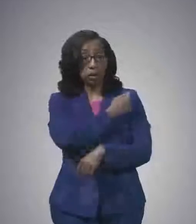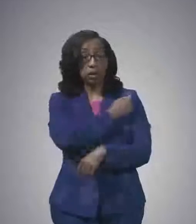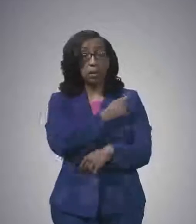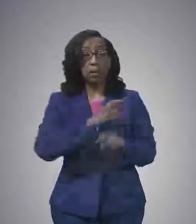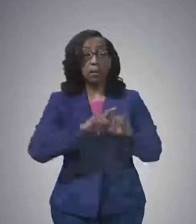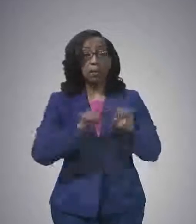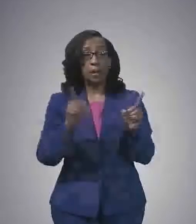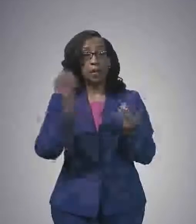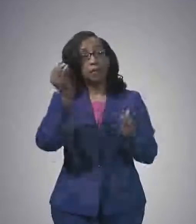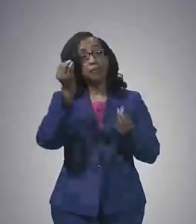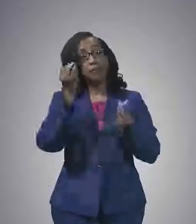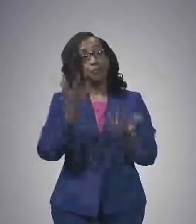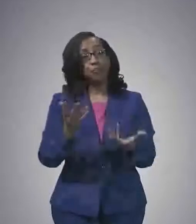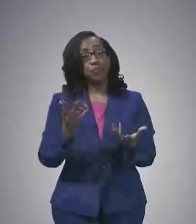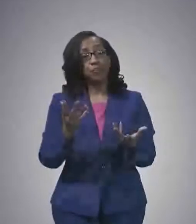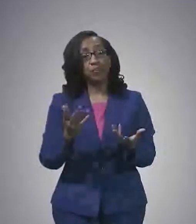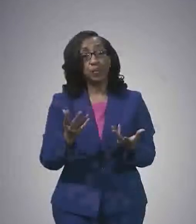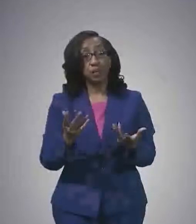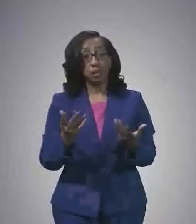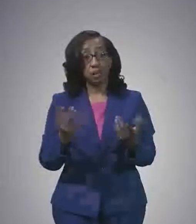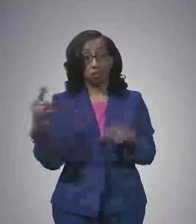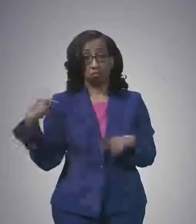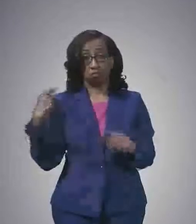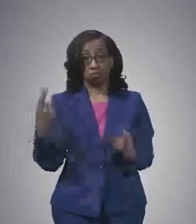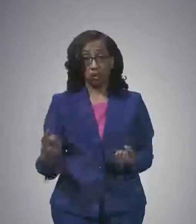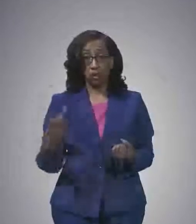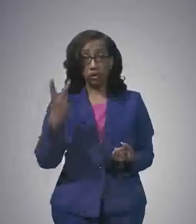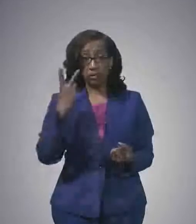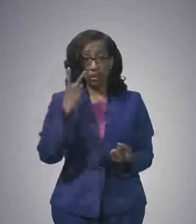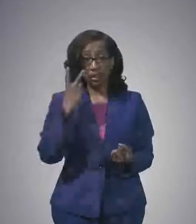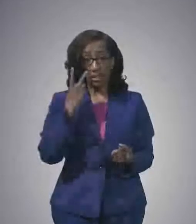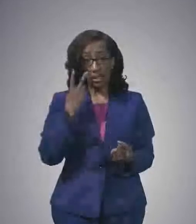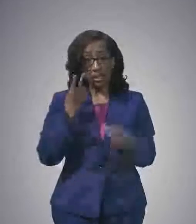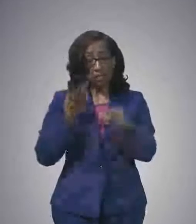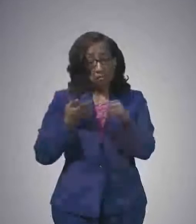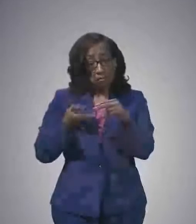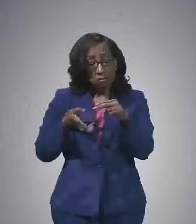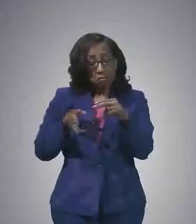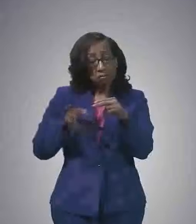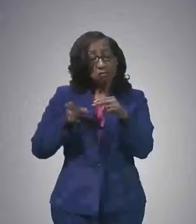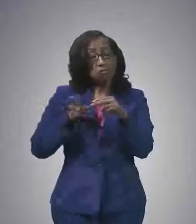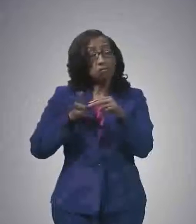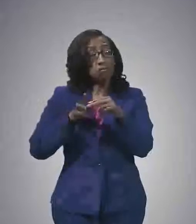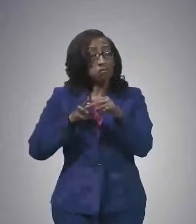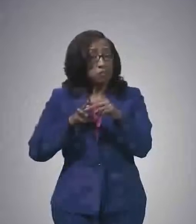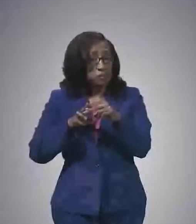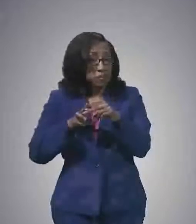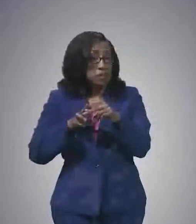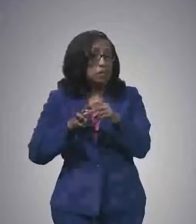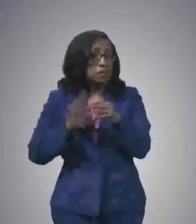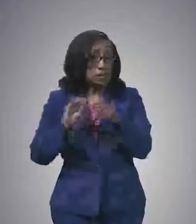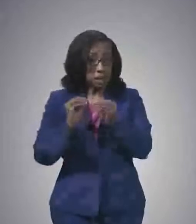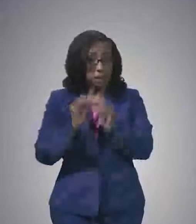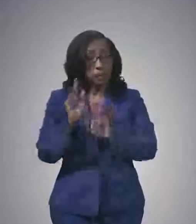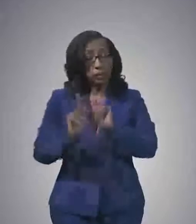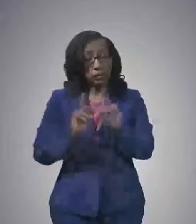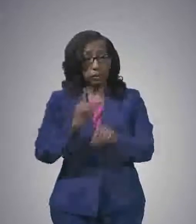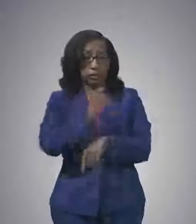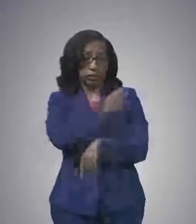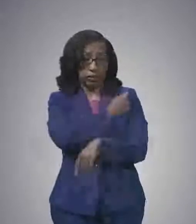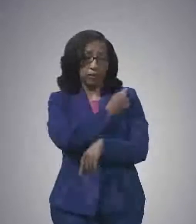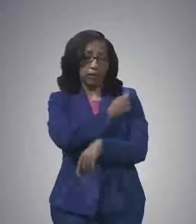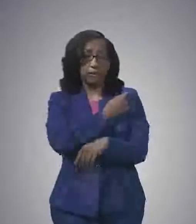will tell you is that we have seen a modest uptick in the number of folks getting vaccinated,